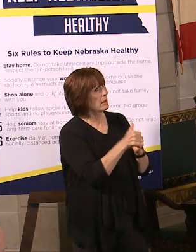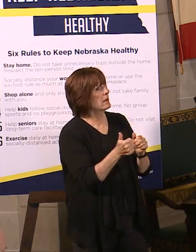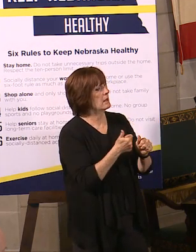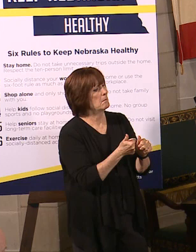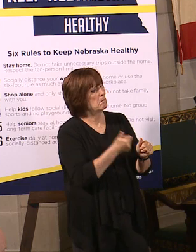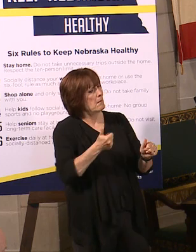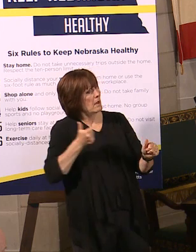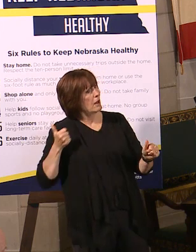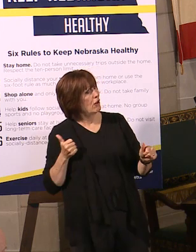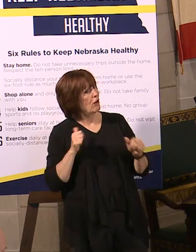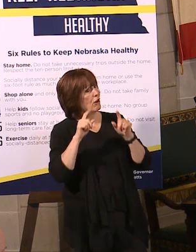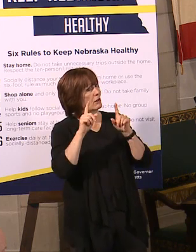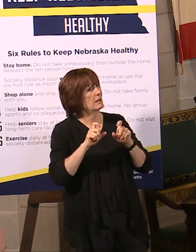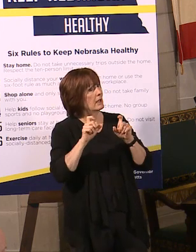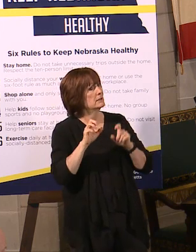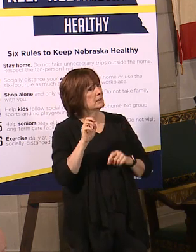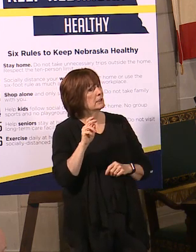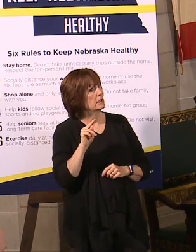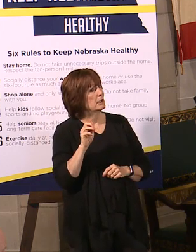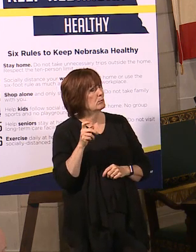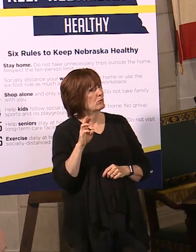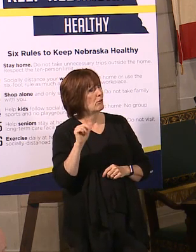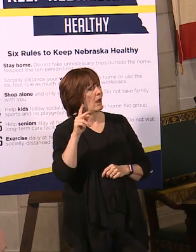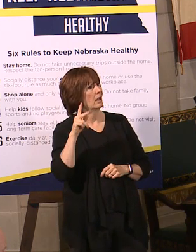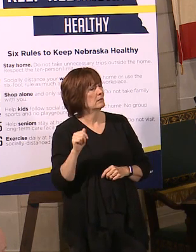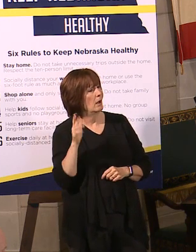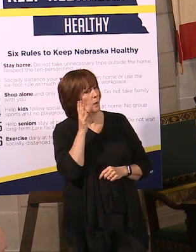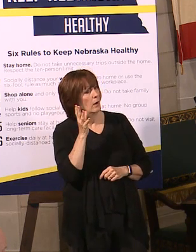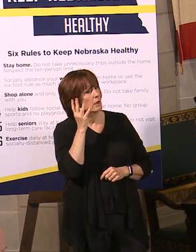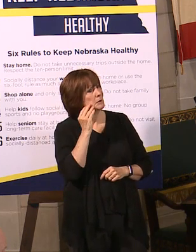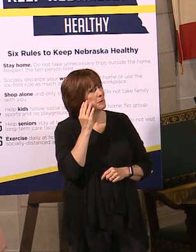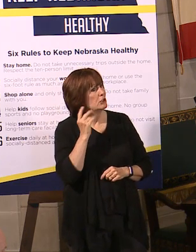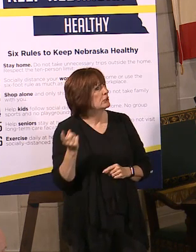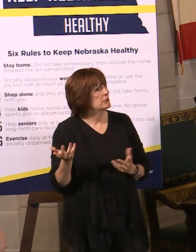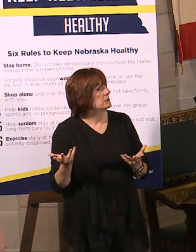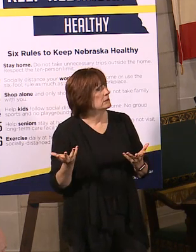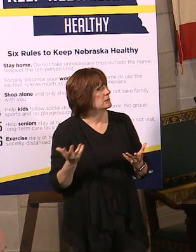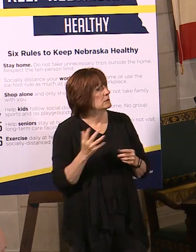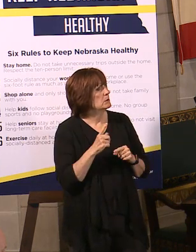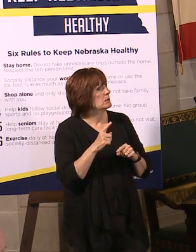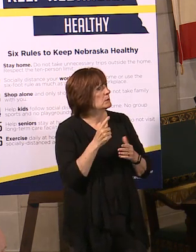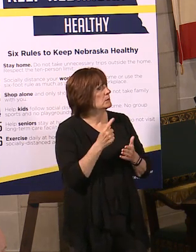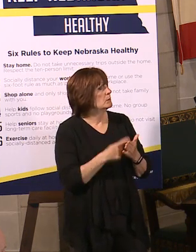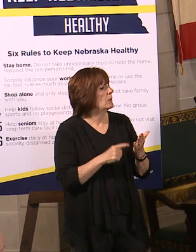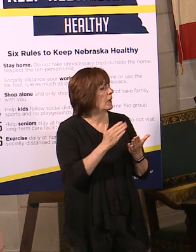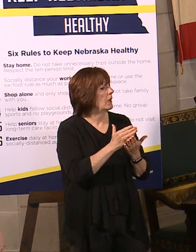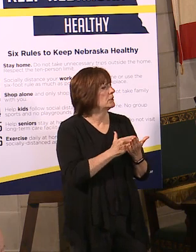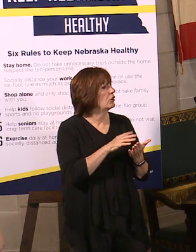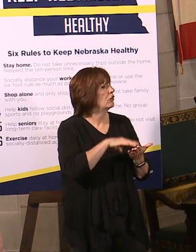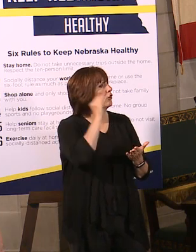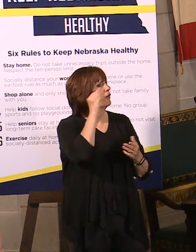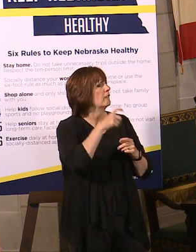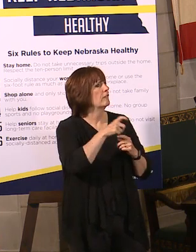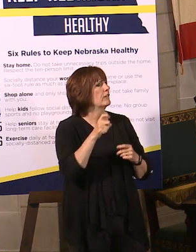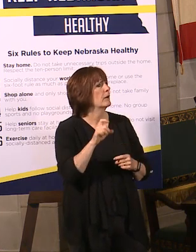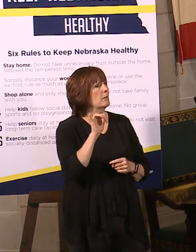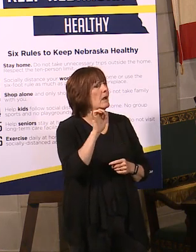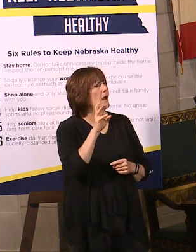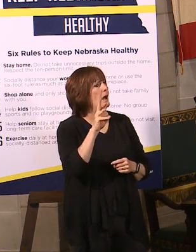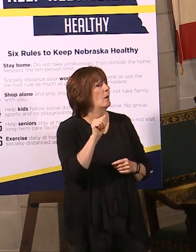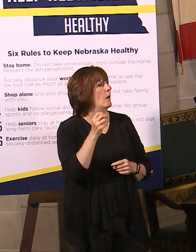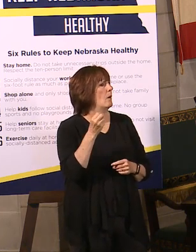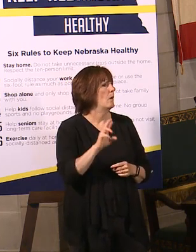backlogging tests Nebraska might experience, and what lessons can we learn from Iowa or Utah? So Jose Zozaya is